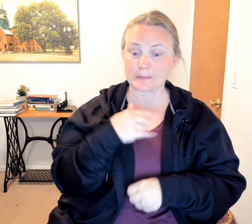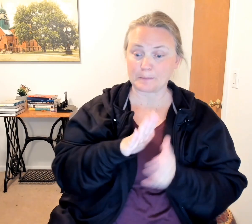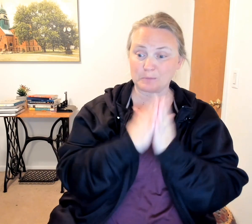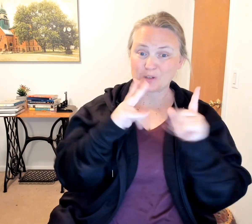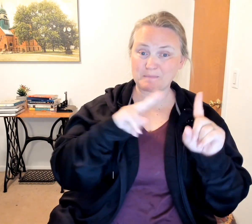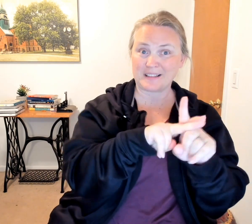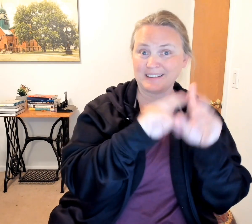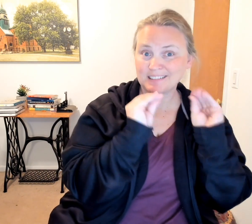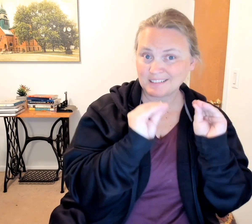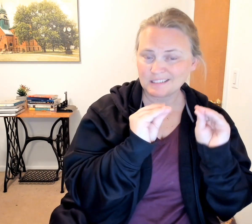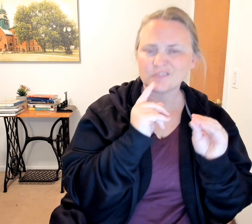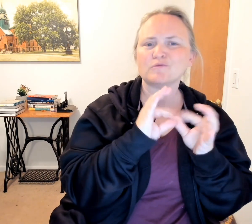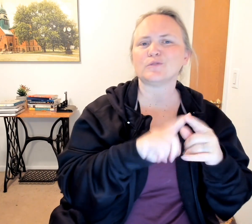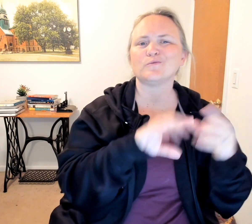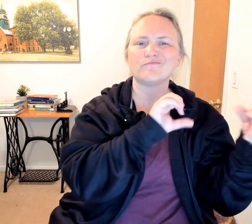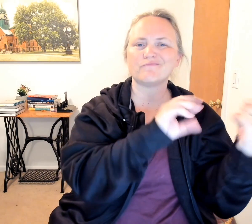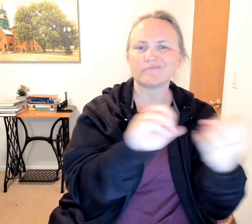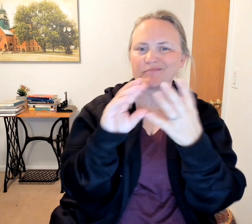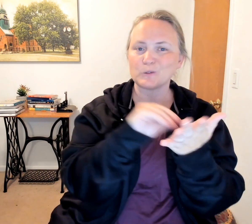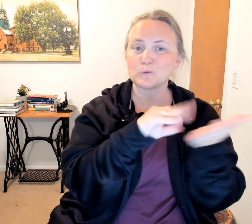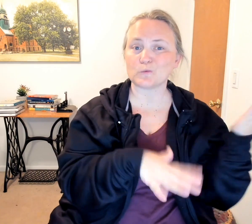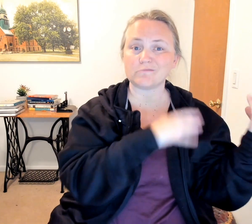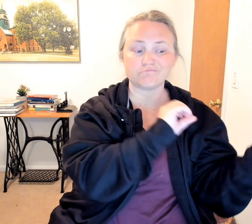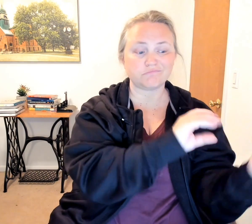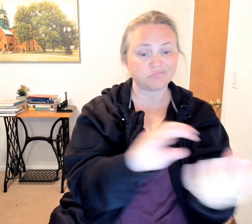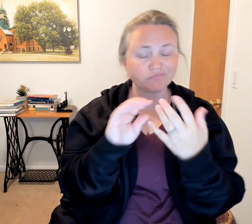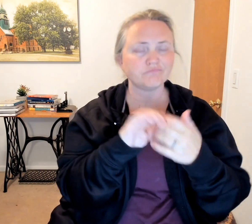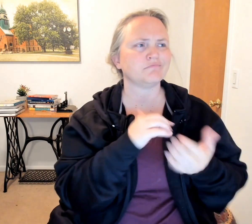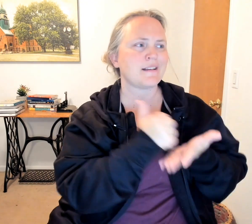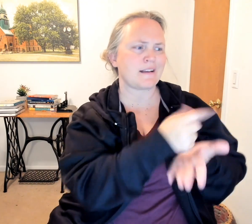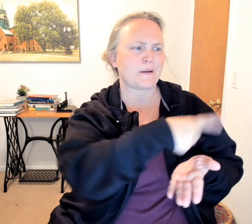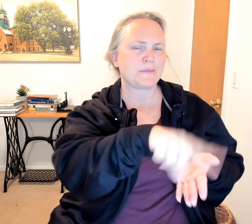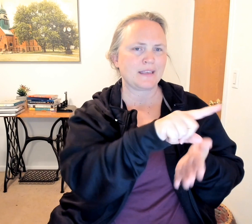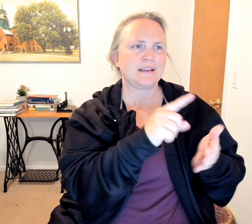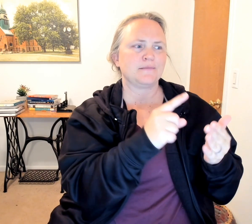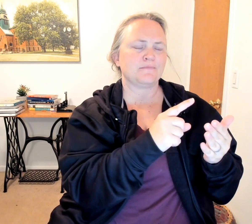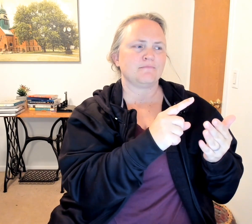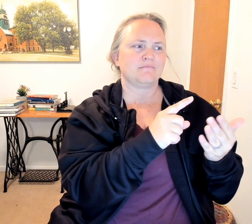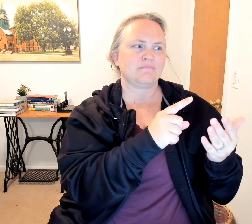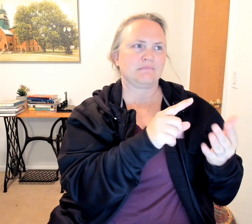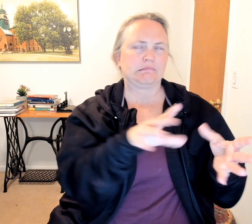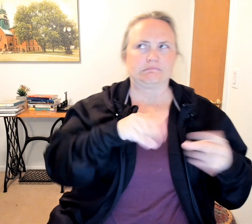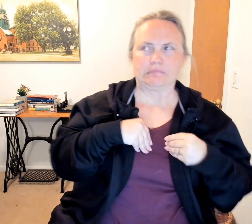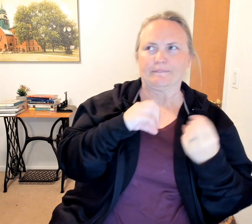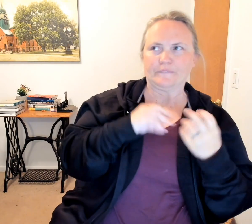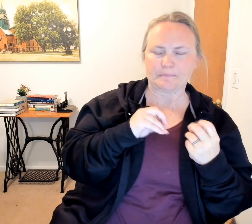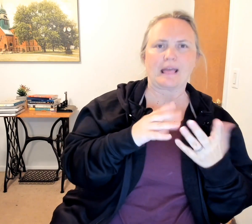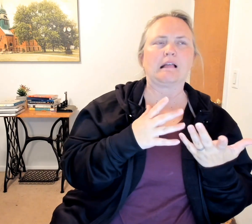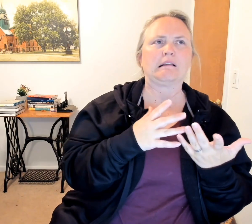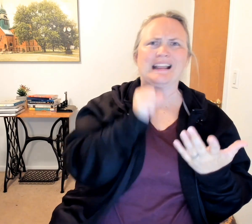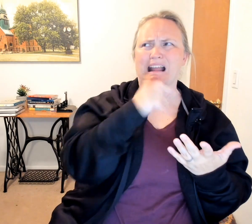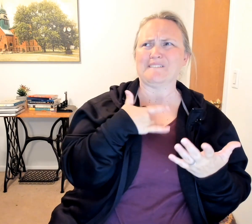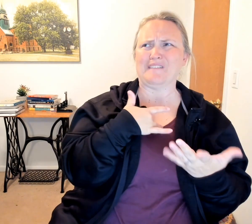to think about how I give feedback to students and how to help them build on the feedback loop so that they don't